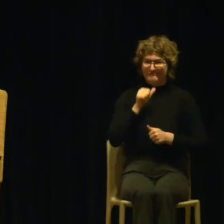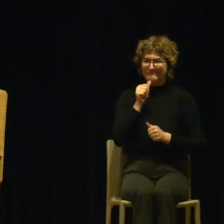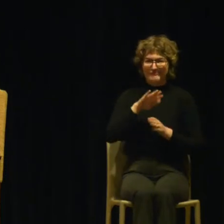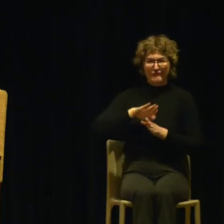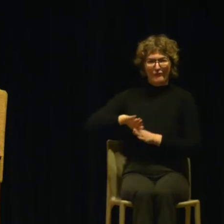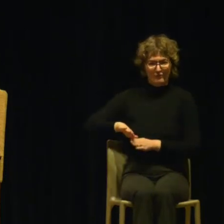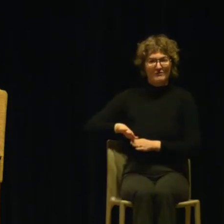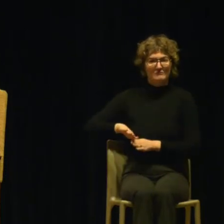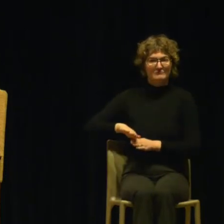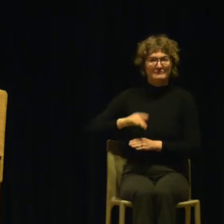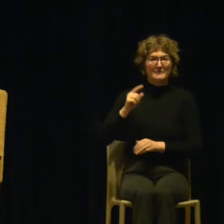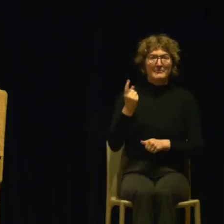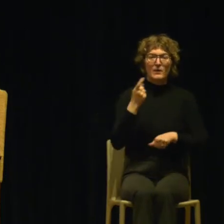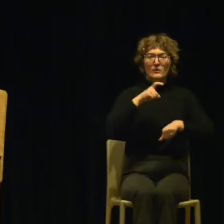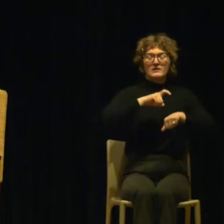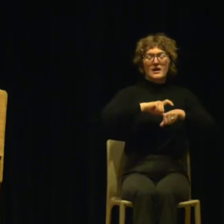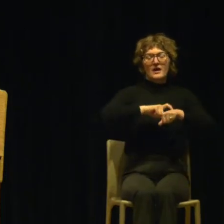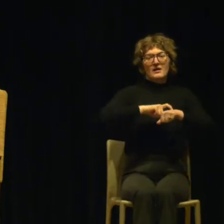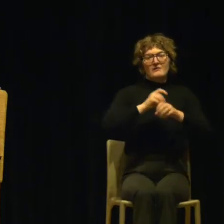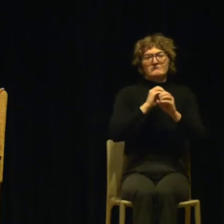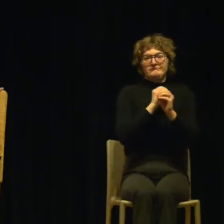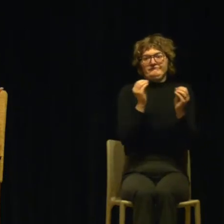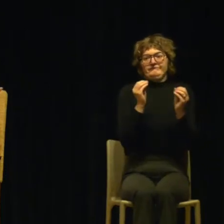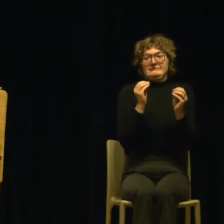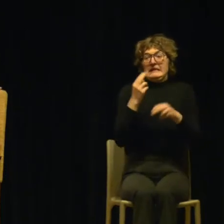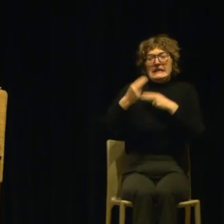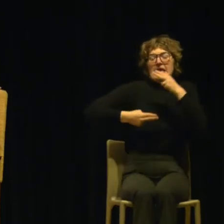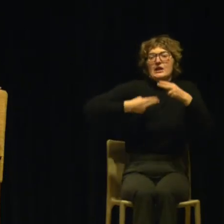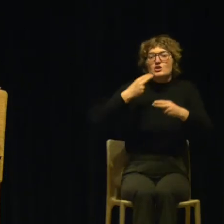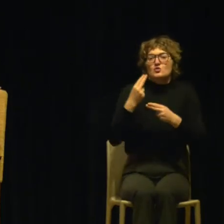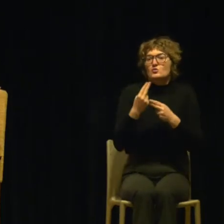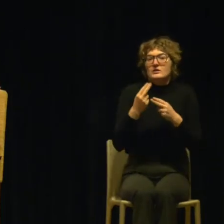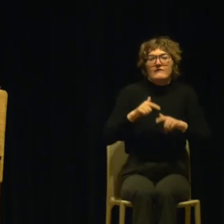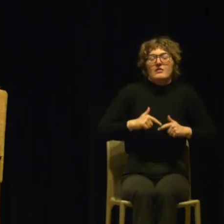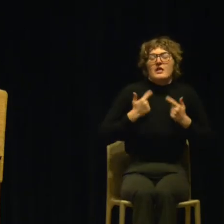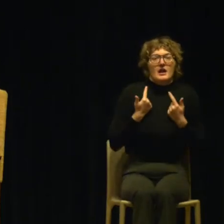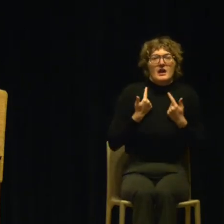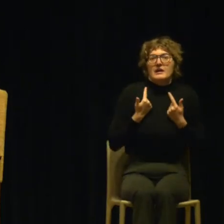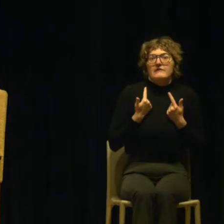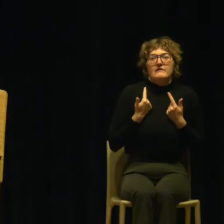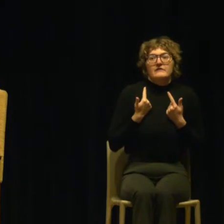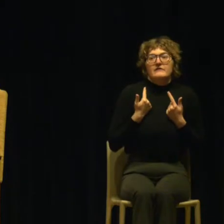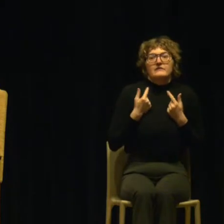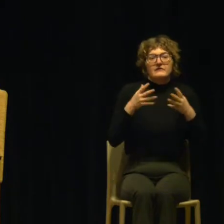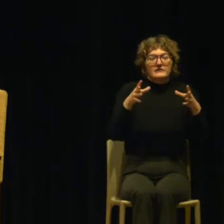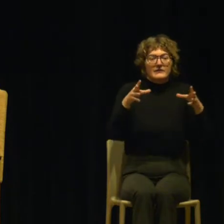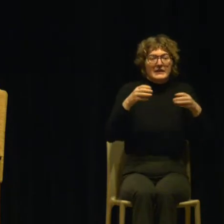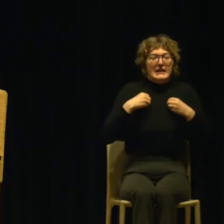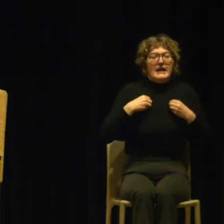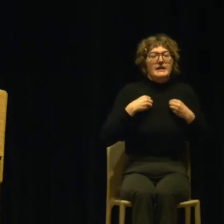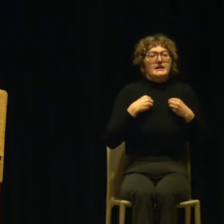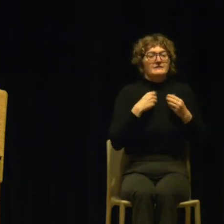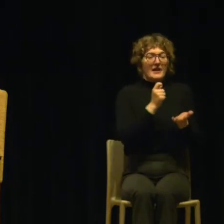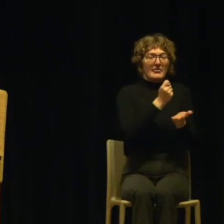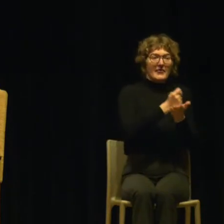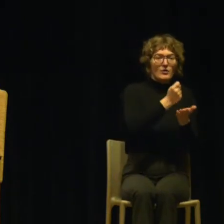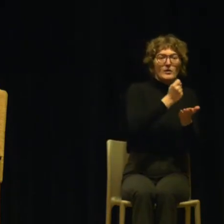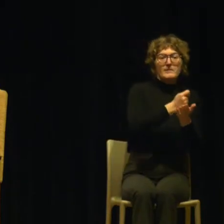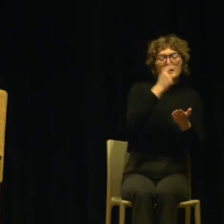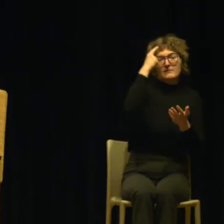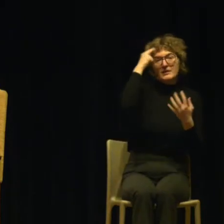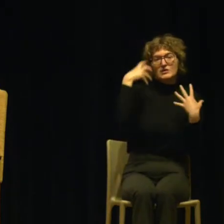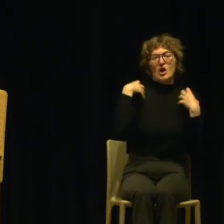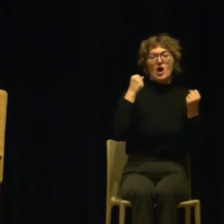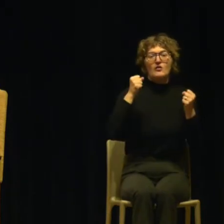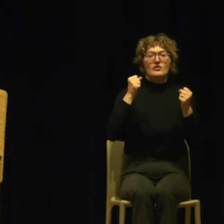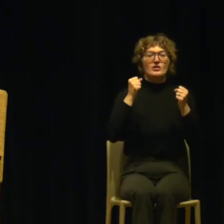was never a point in time in the history where getting counseling or mental health